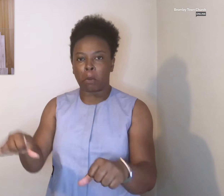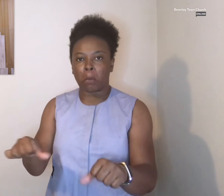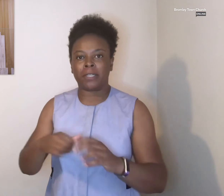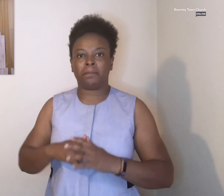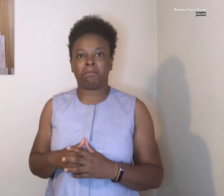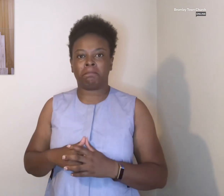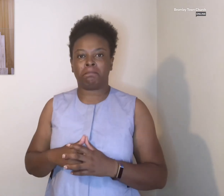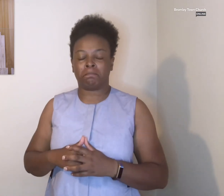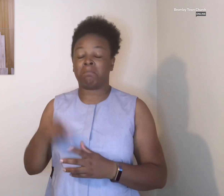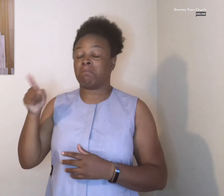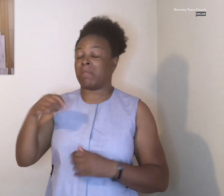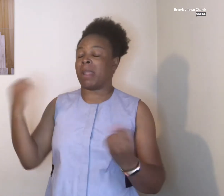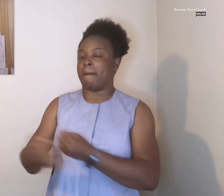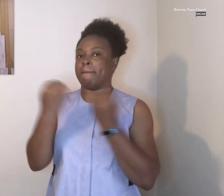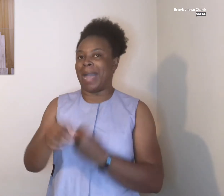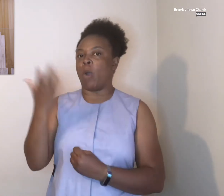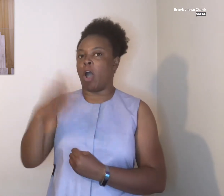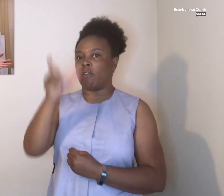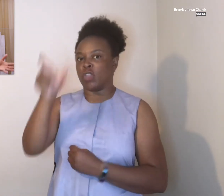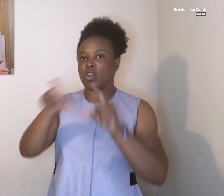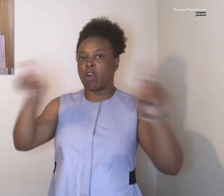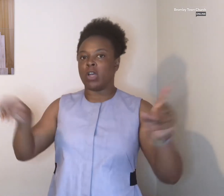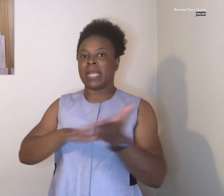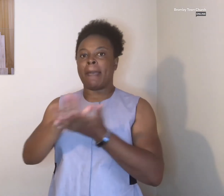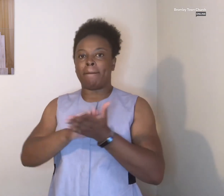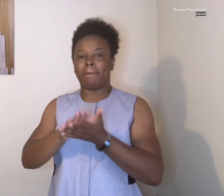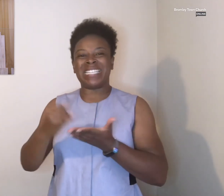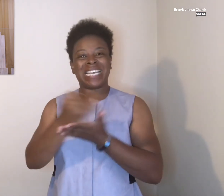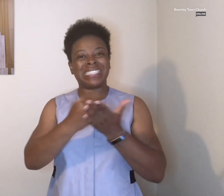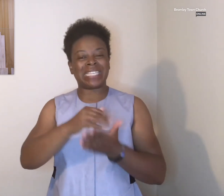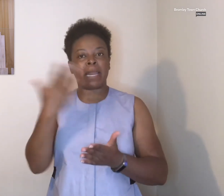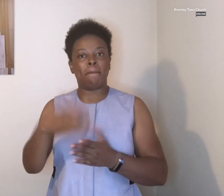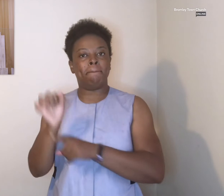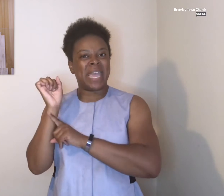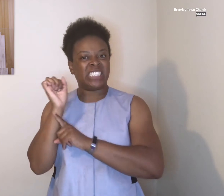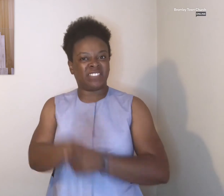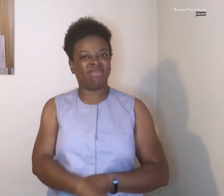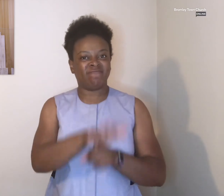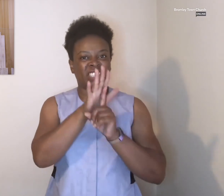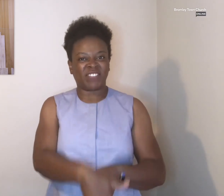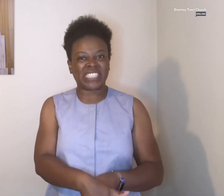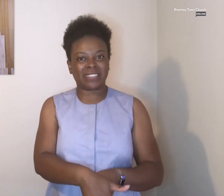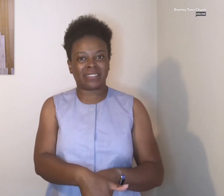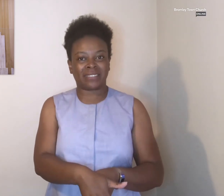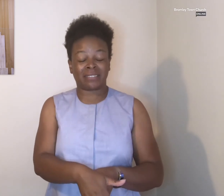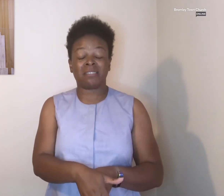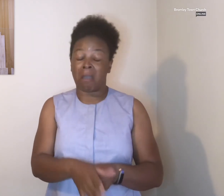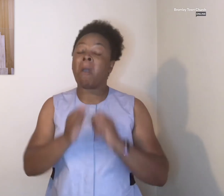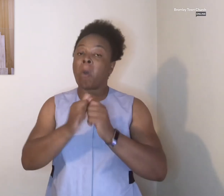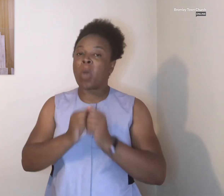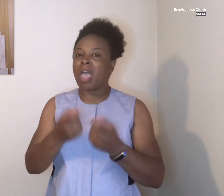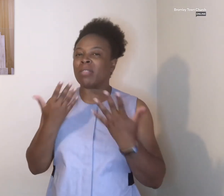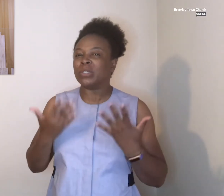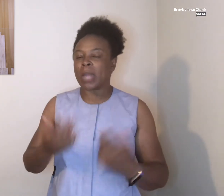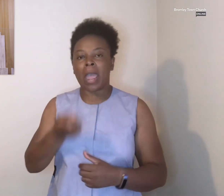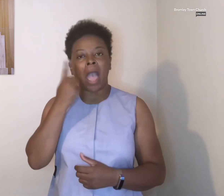the power of the cross, that it defeats sin, then I thought it was worth looking today at the characteristics of sin,